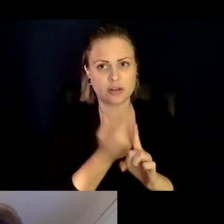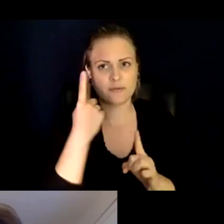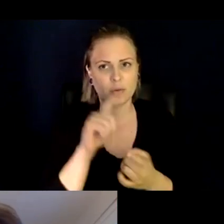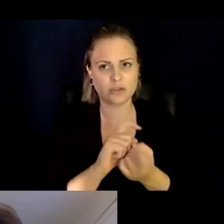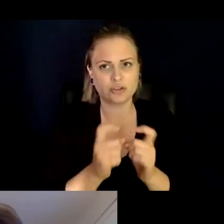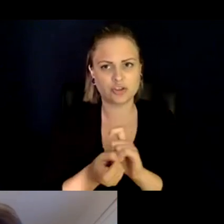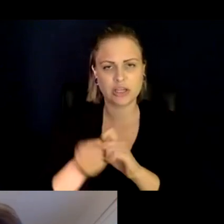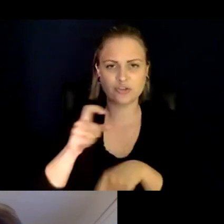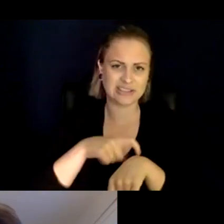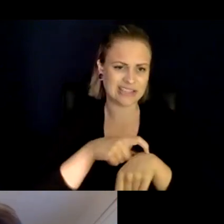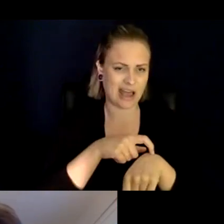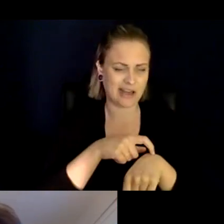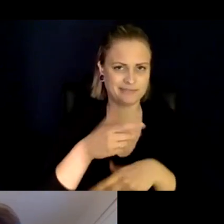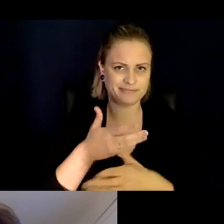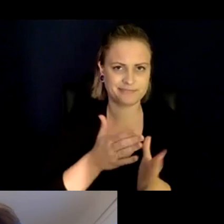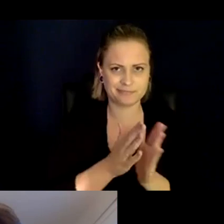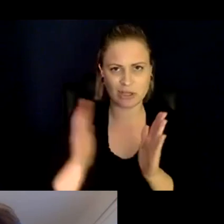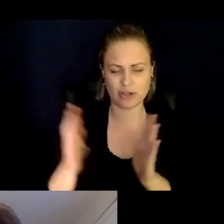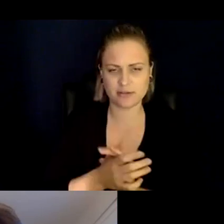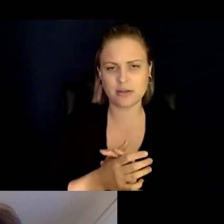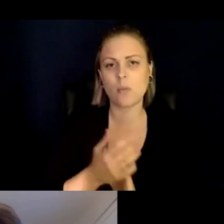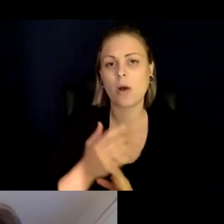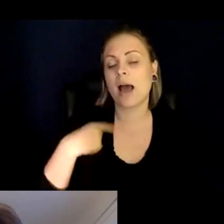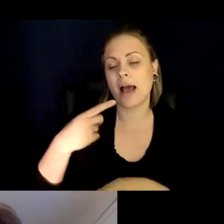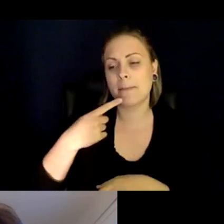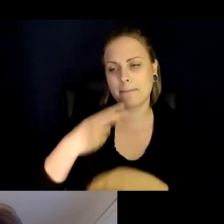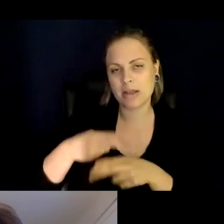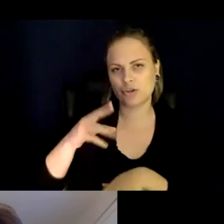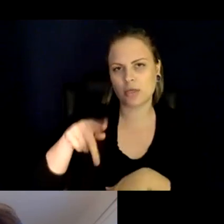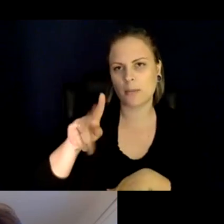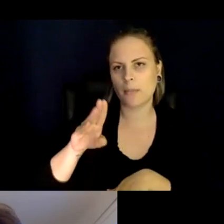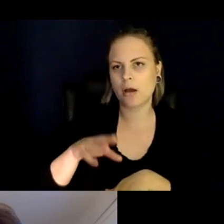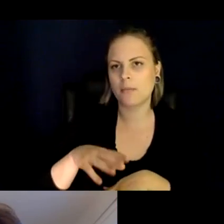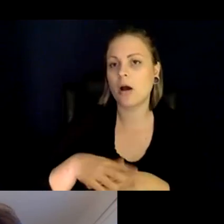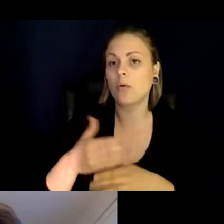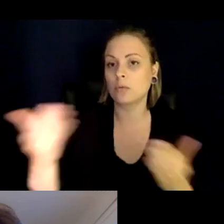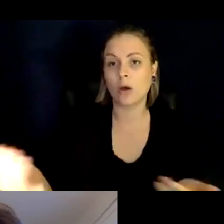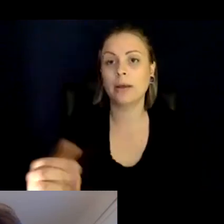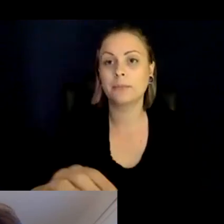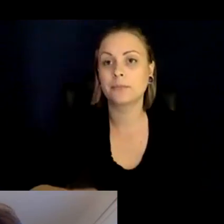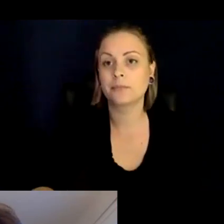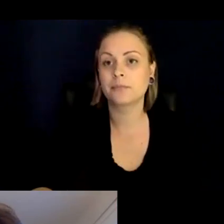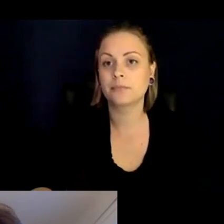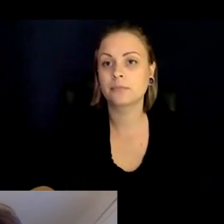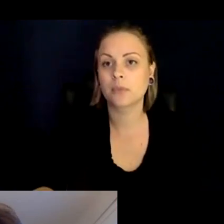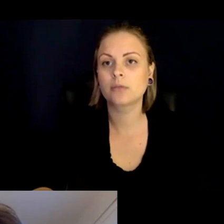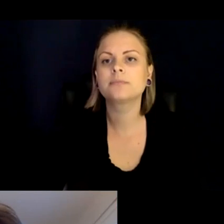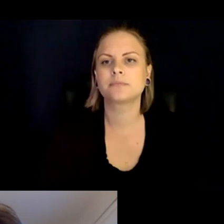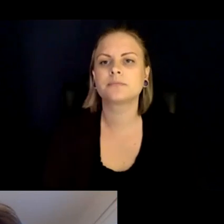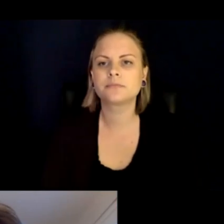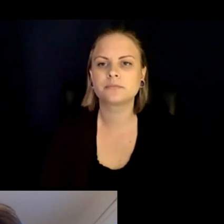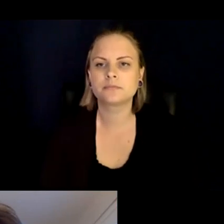Well, I mentioned the pub. In the later years of the program, fewer students were interested in going to the